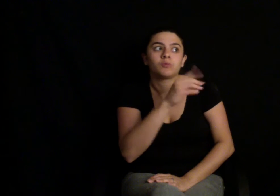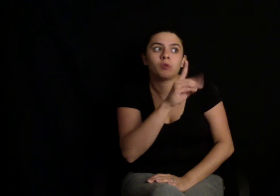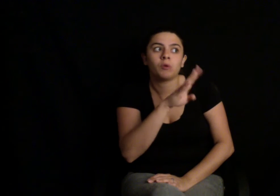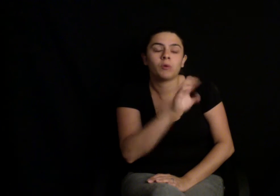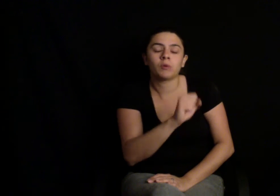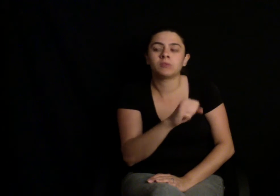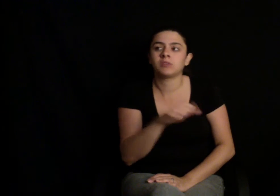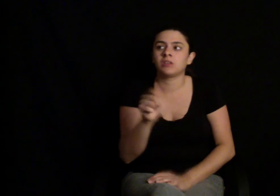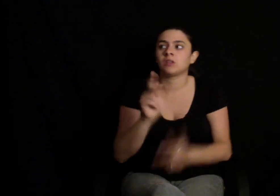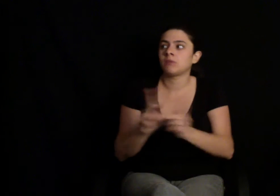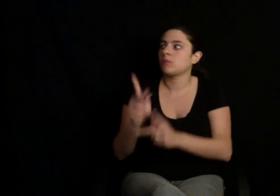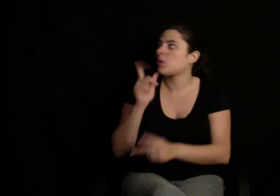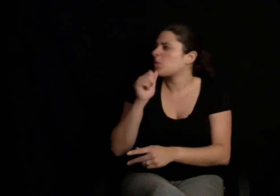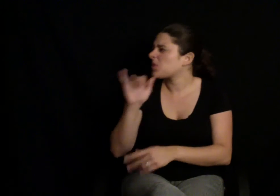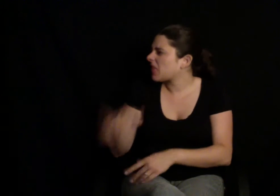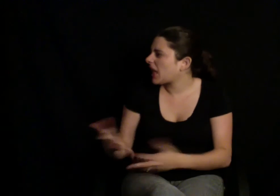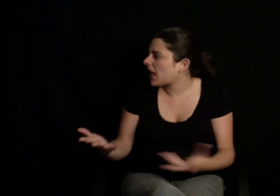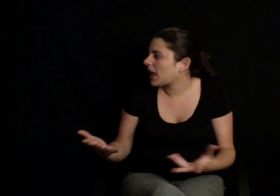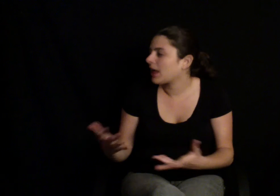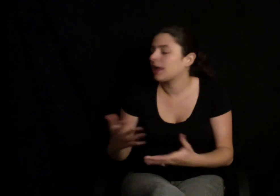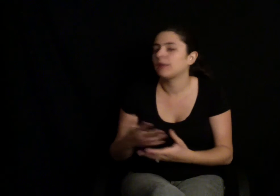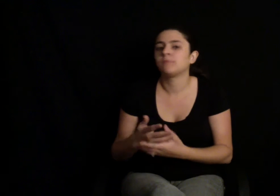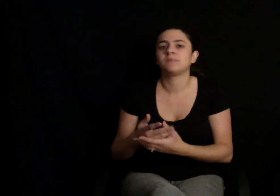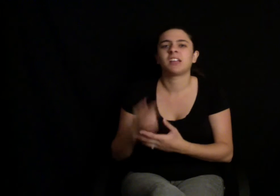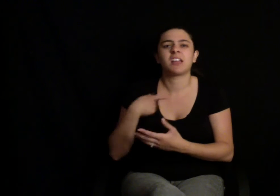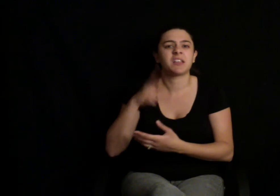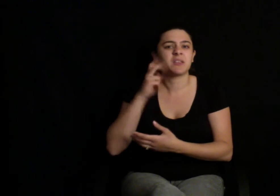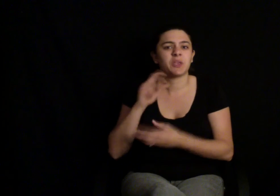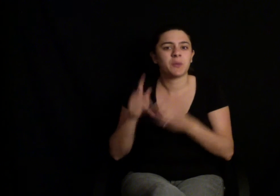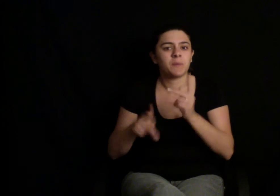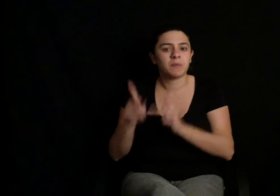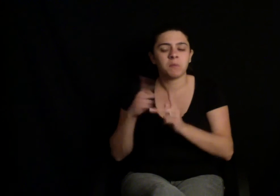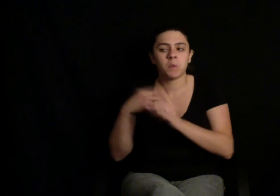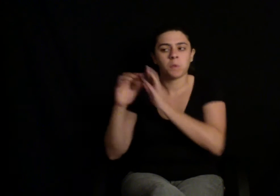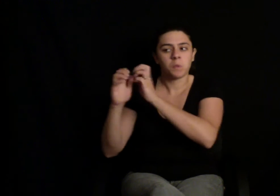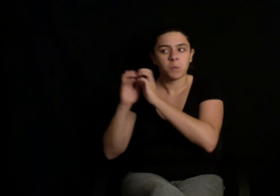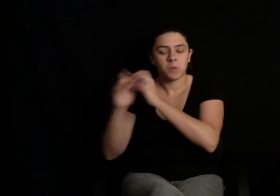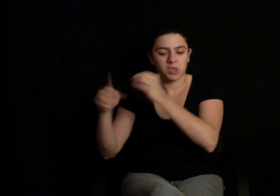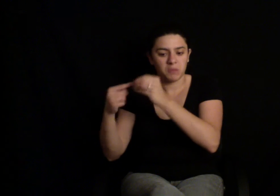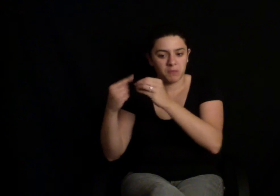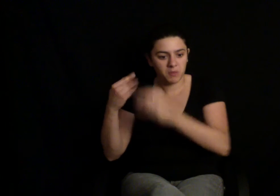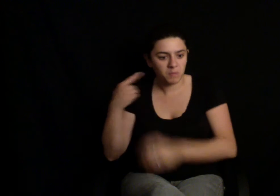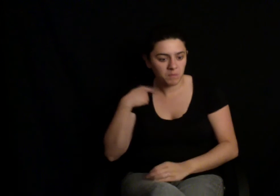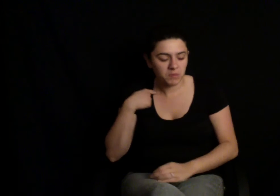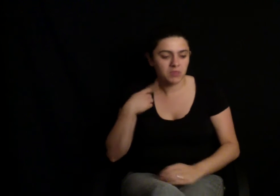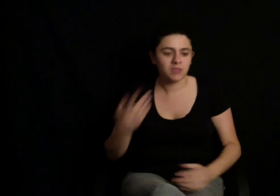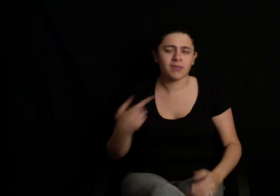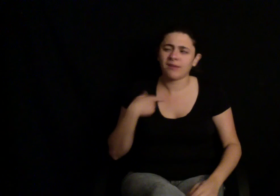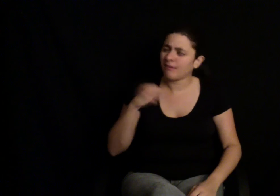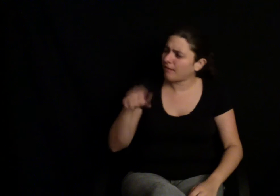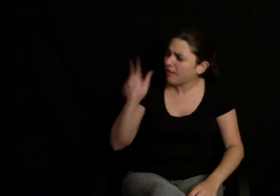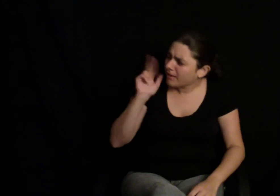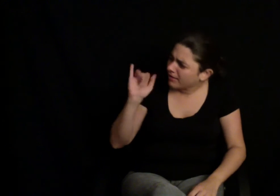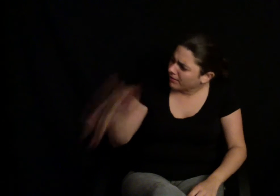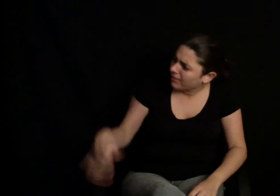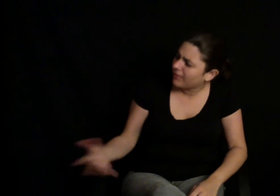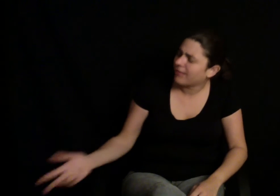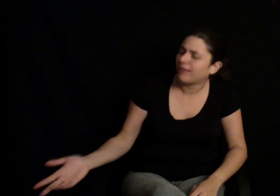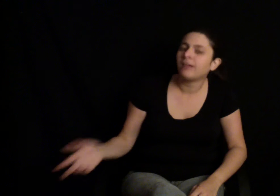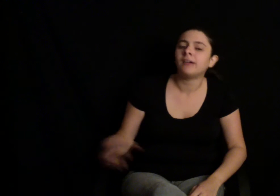be like, who the hell is that? And then they would explain it to them. It's like, I can hear you, man, I can hear you. And so I